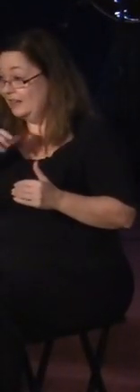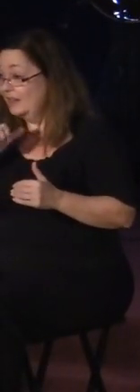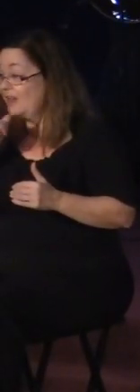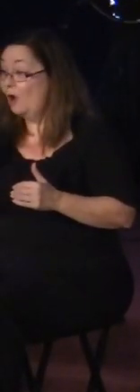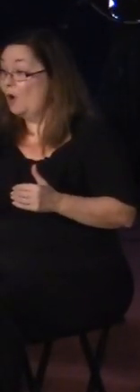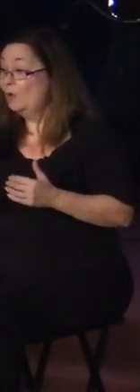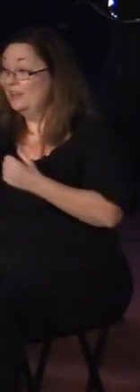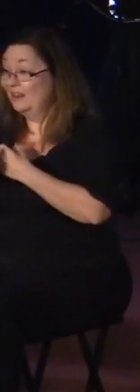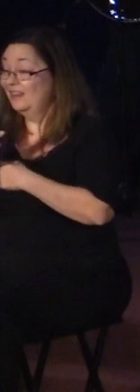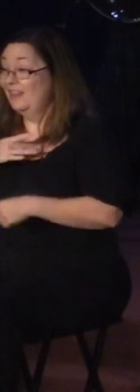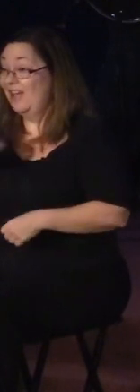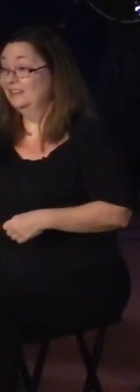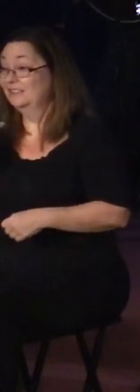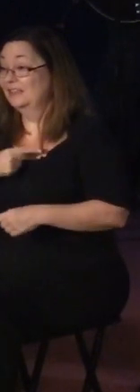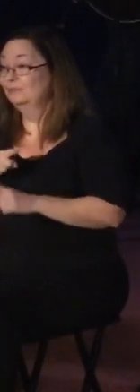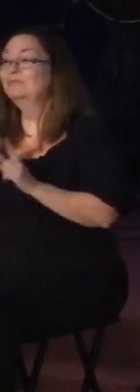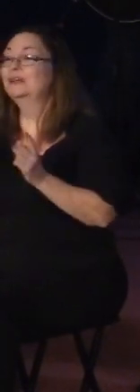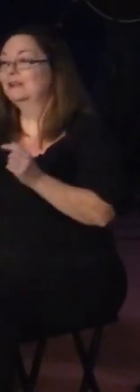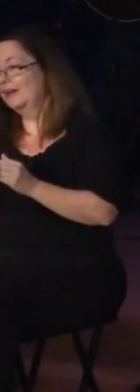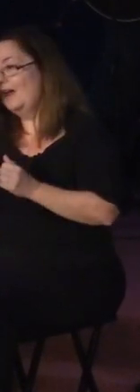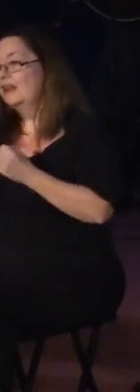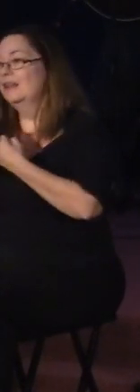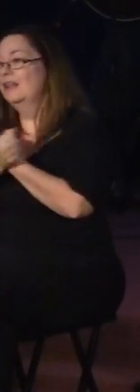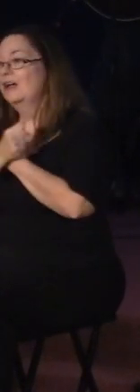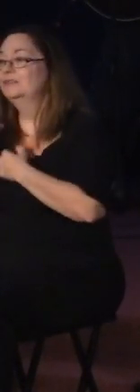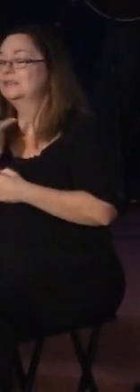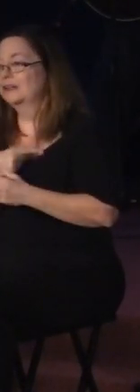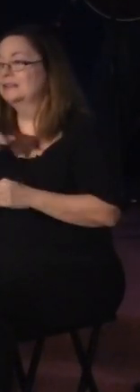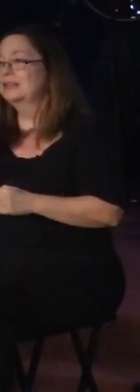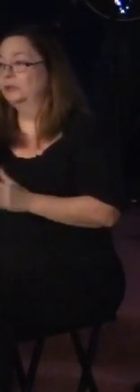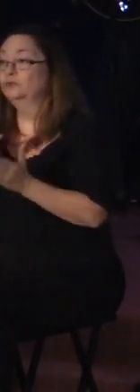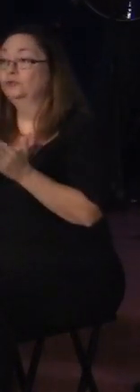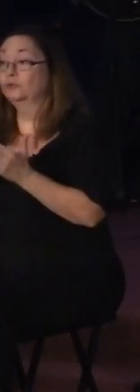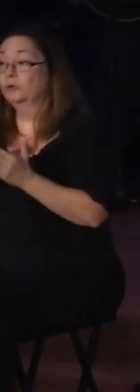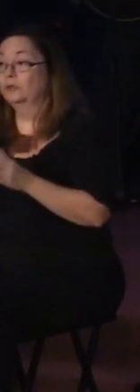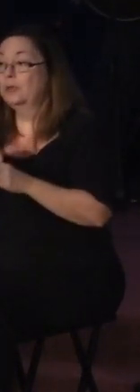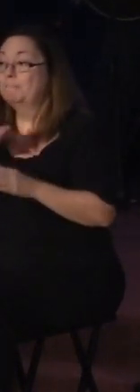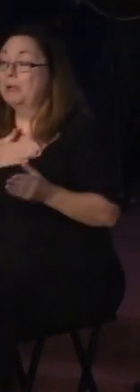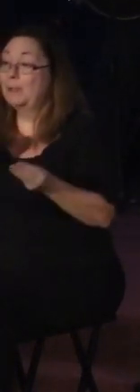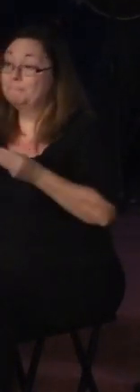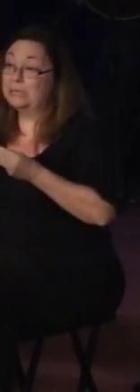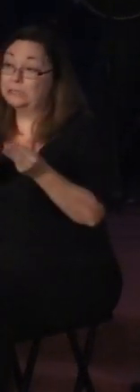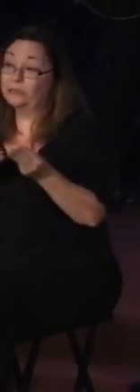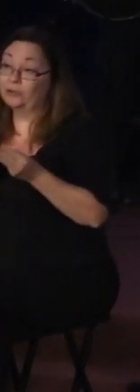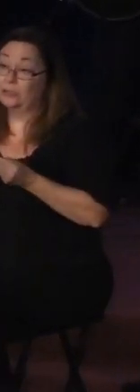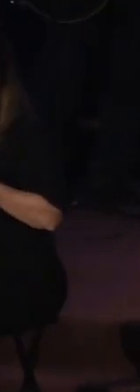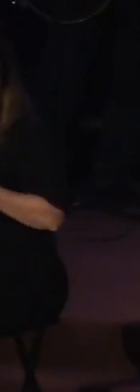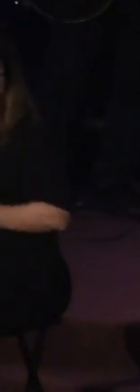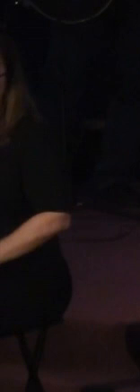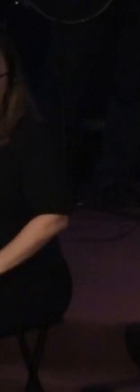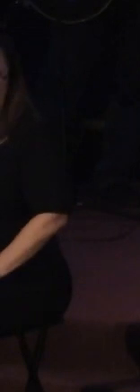us. And that's the truth. Because in my ministry,